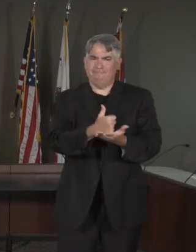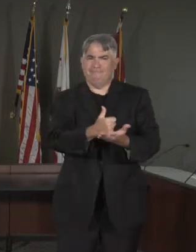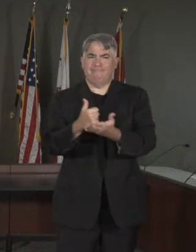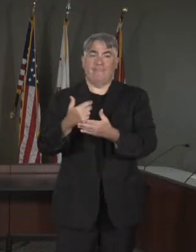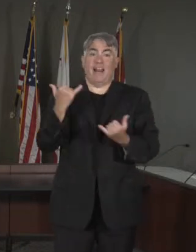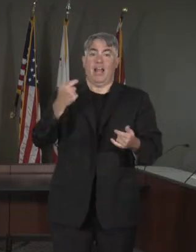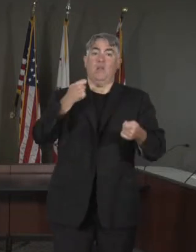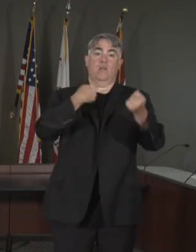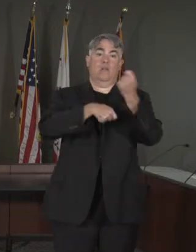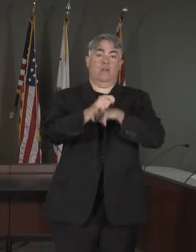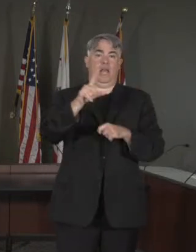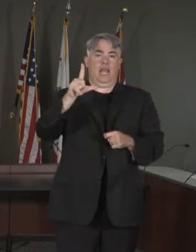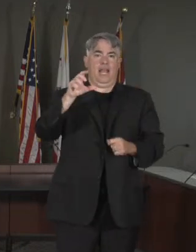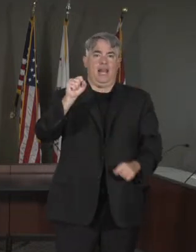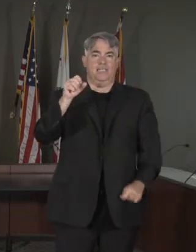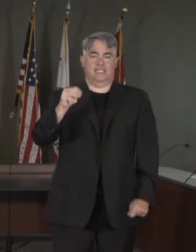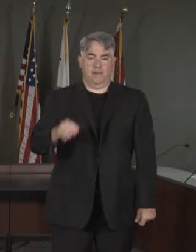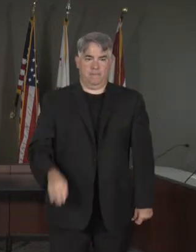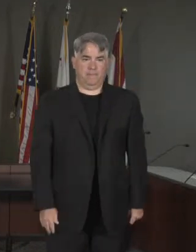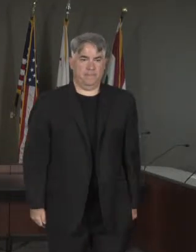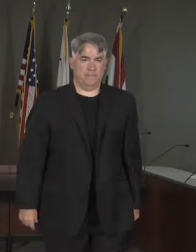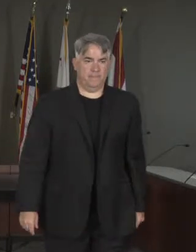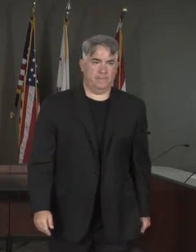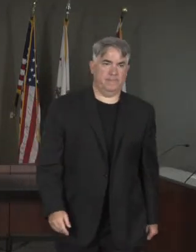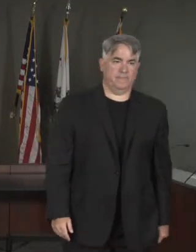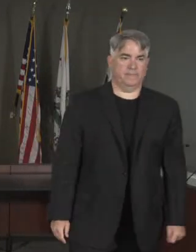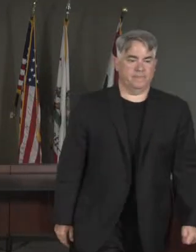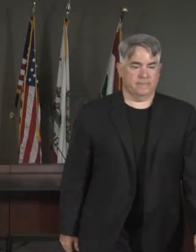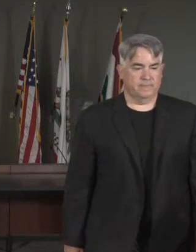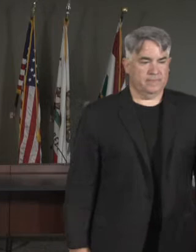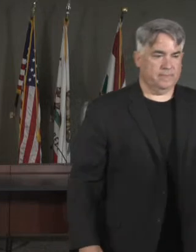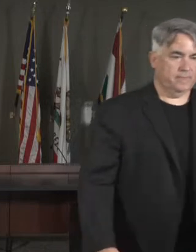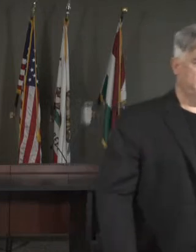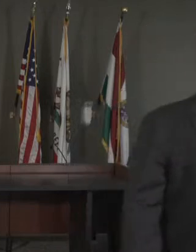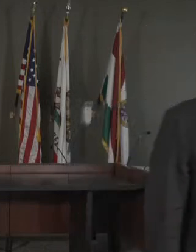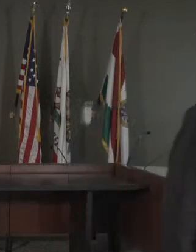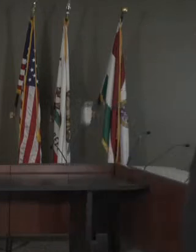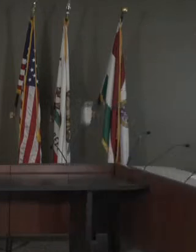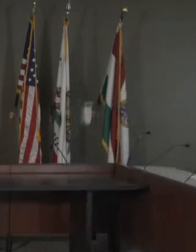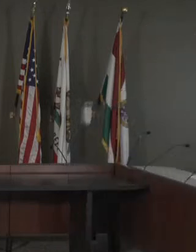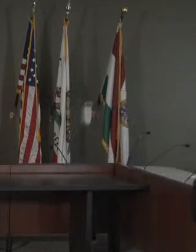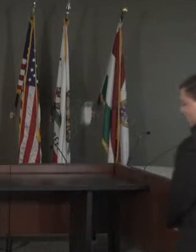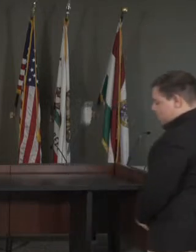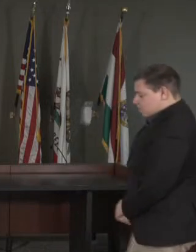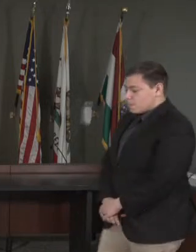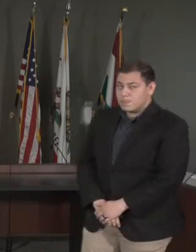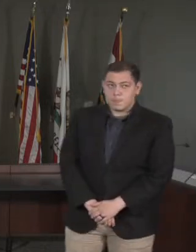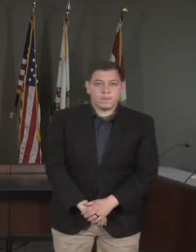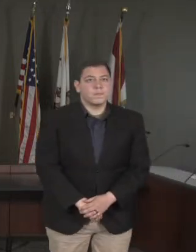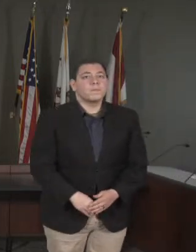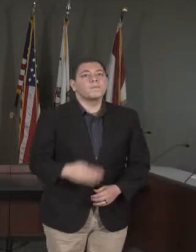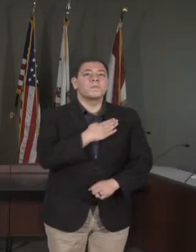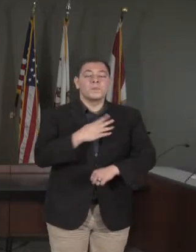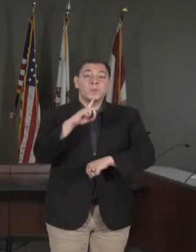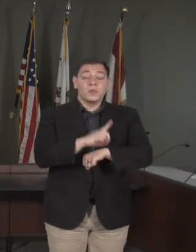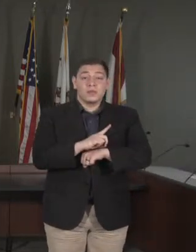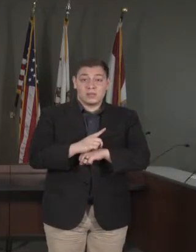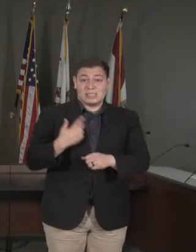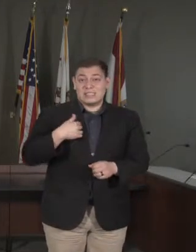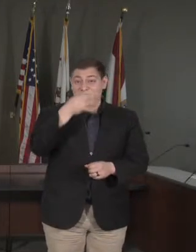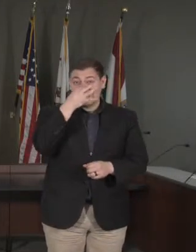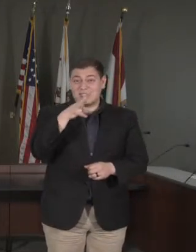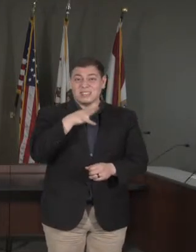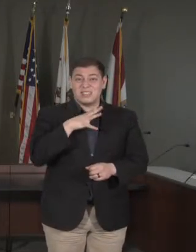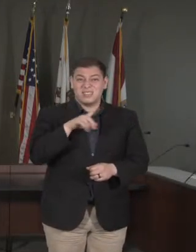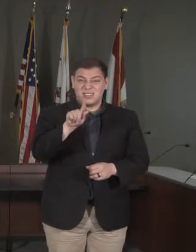muy buenos días. Cada vez estamos más cerca de vacunar al 75% de la población elegible en el condado de San